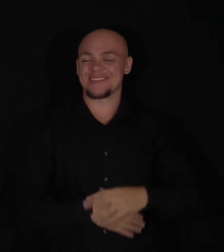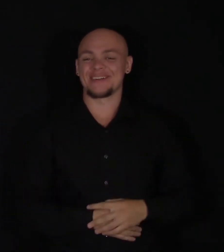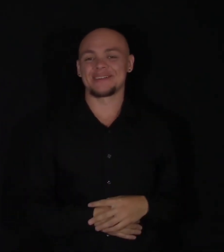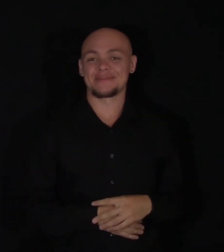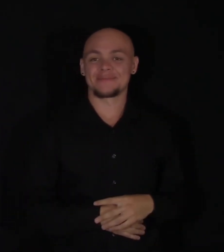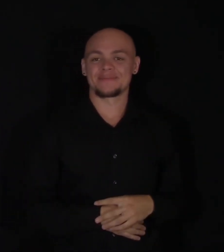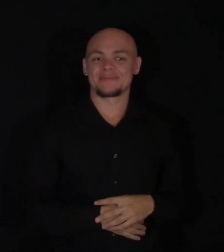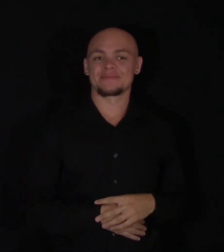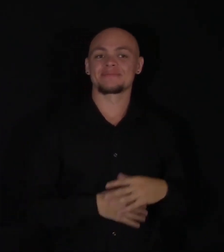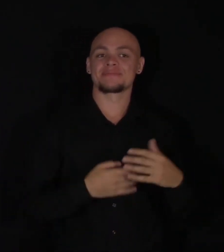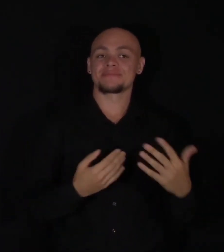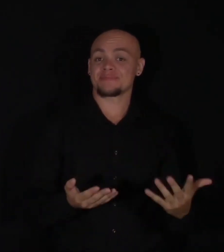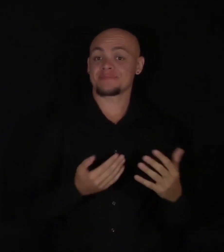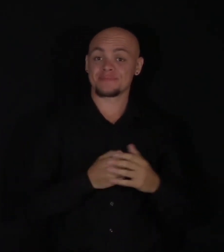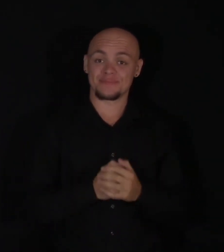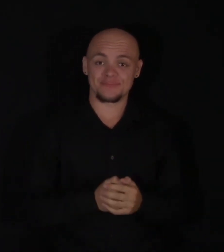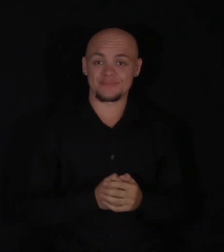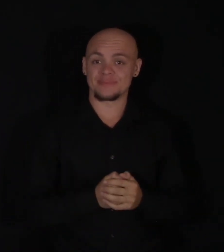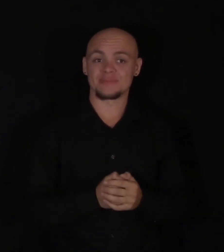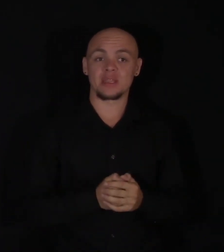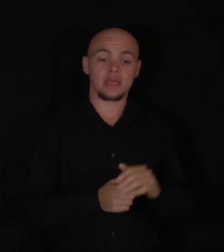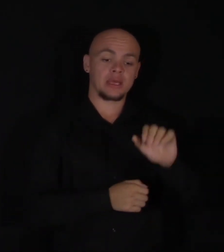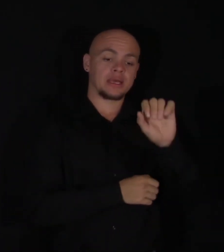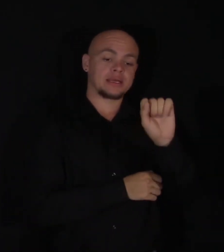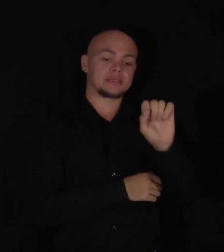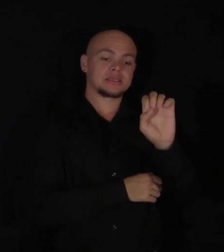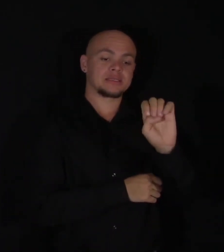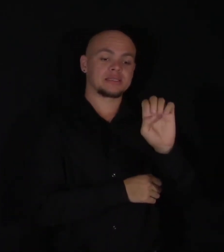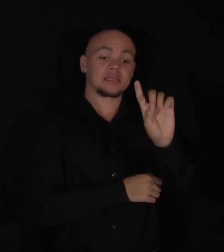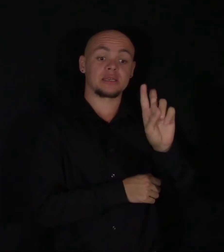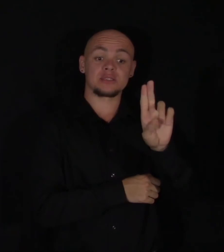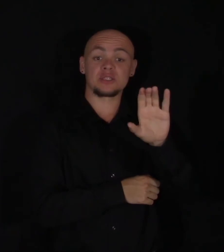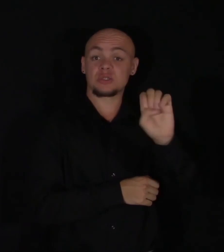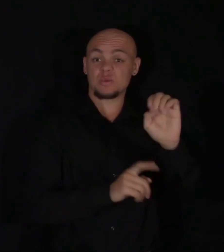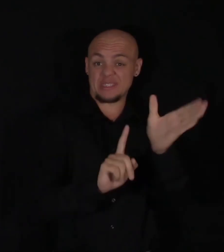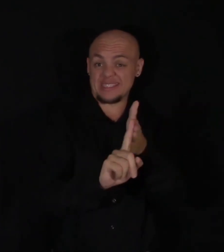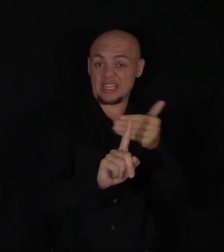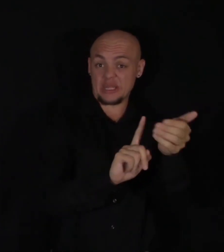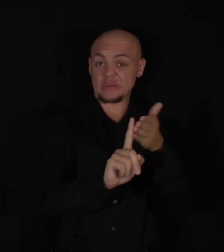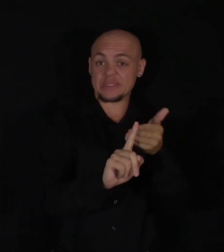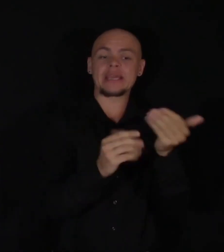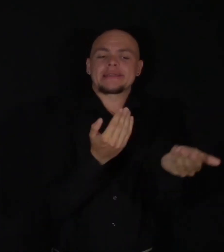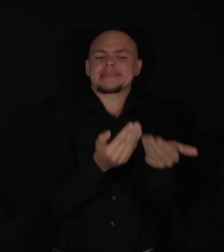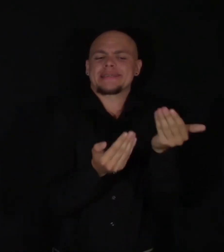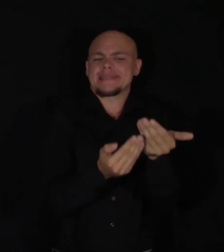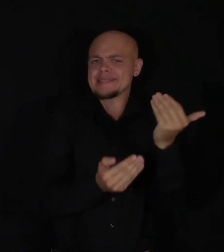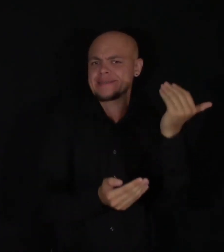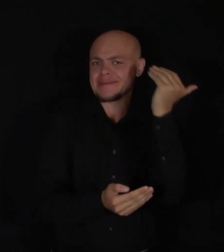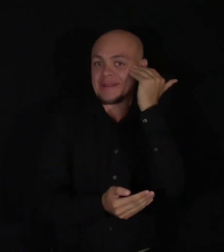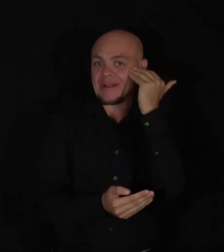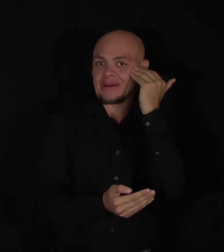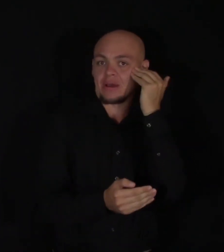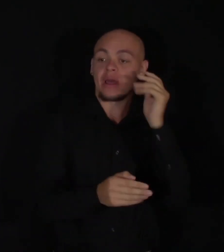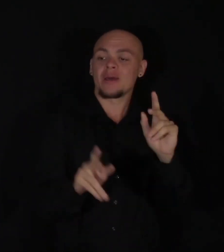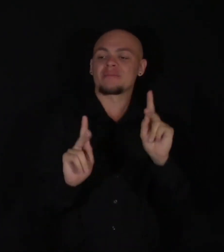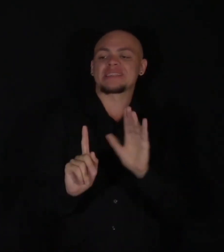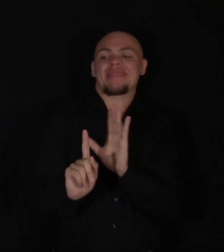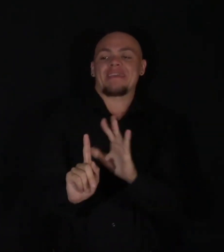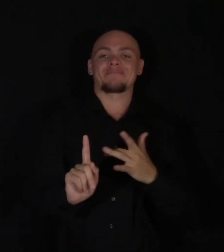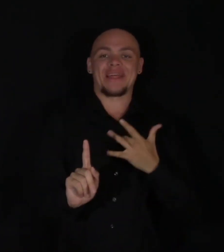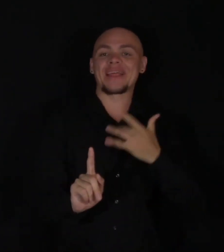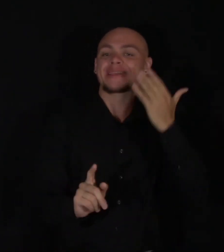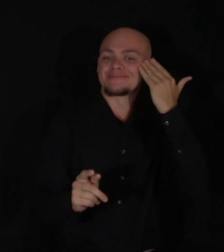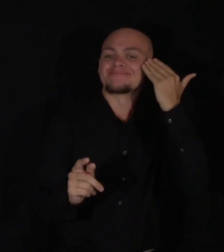It makes it really easy to seduce and be seduced because you know what the other person is feeling.